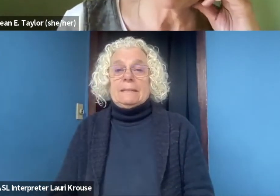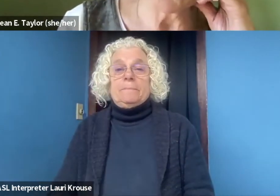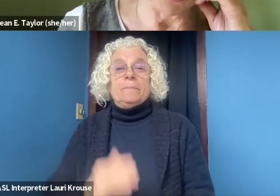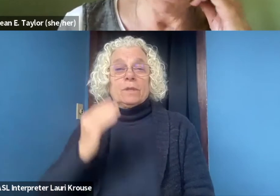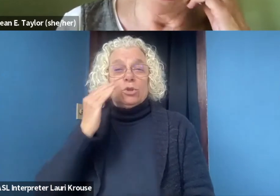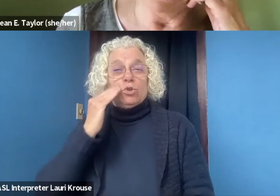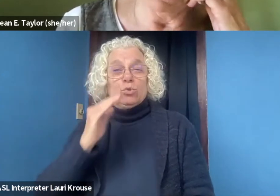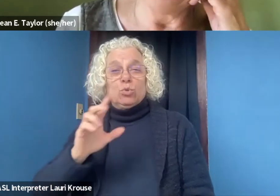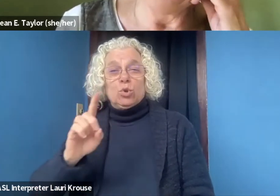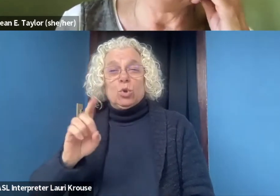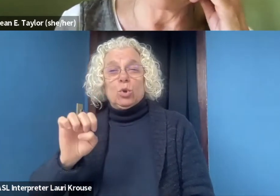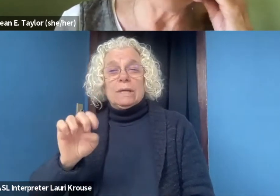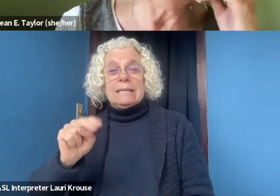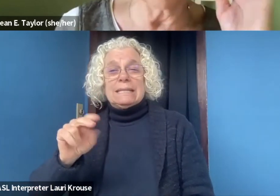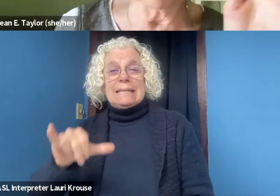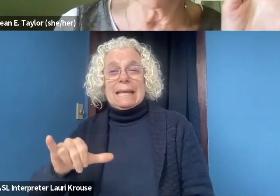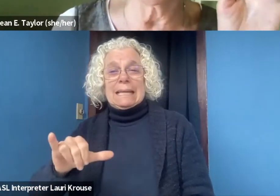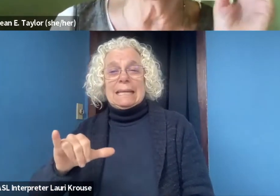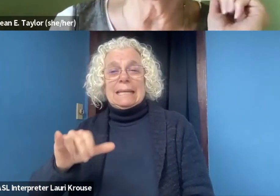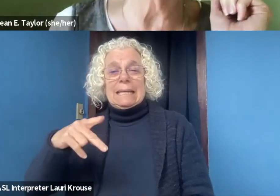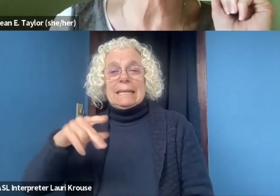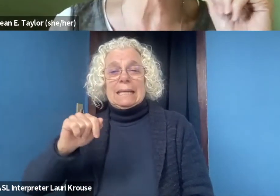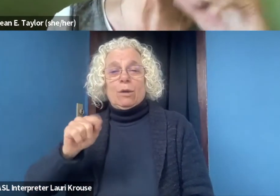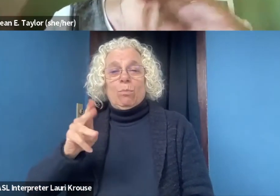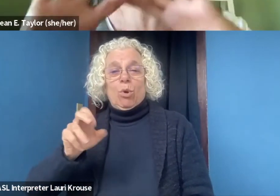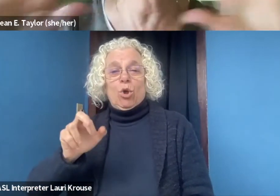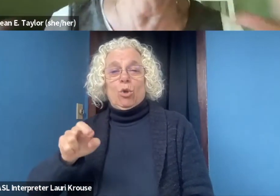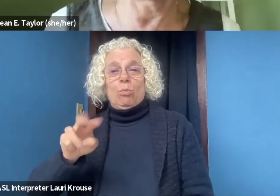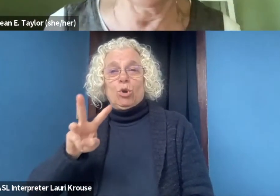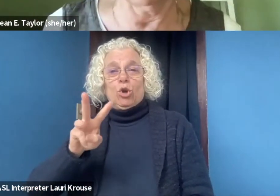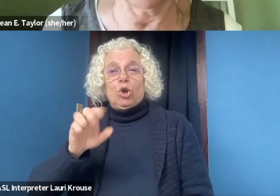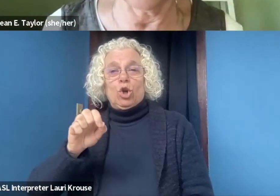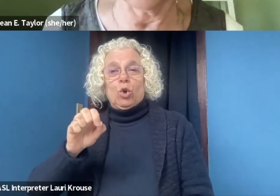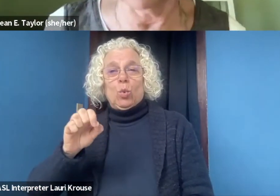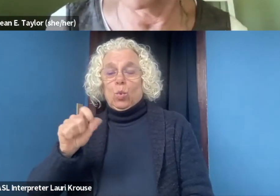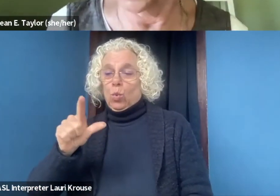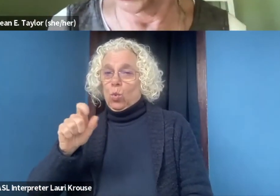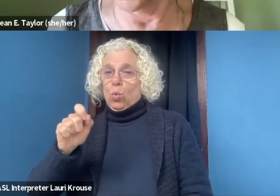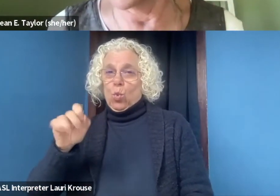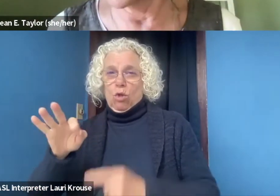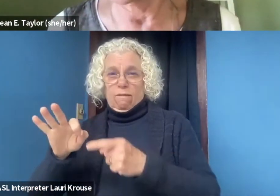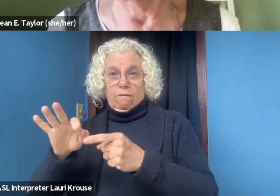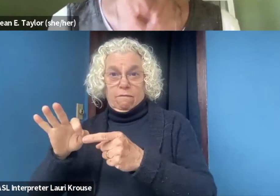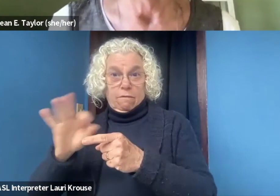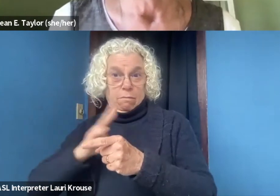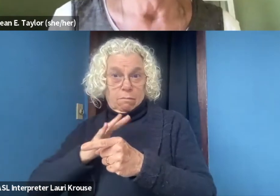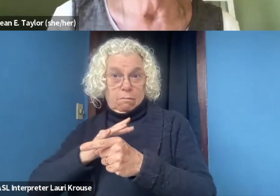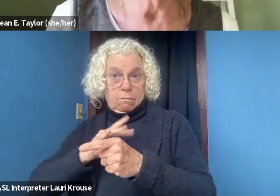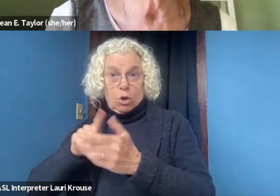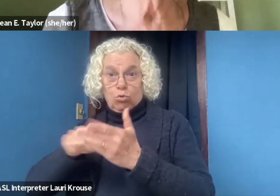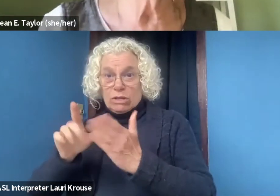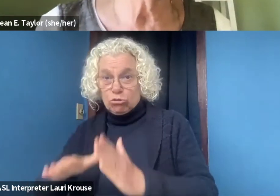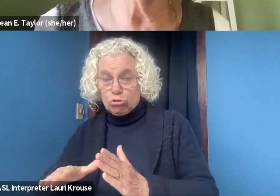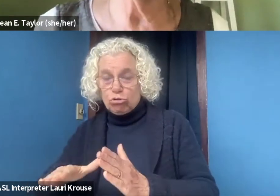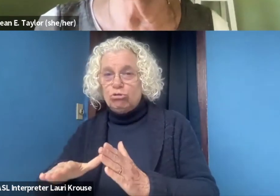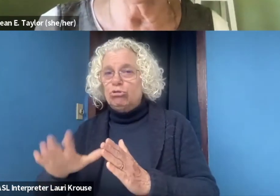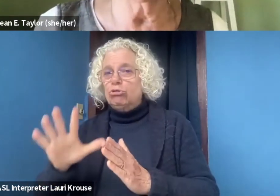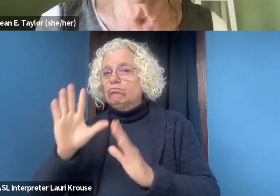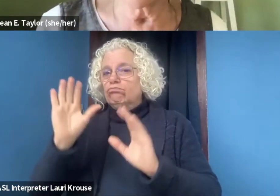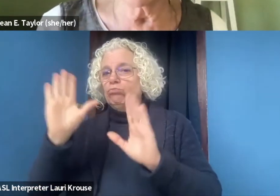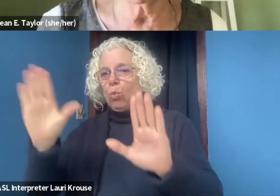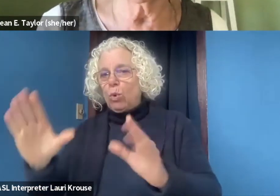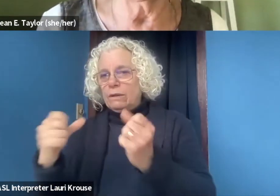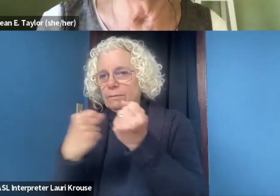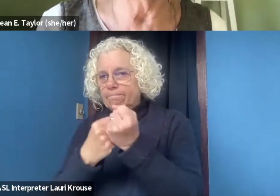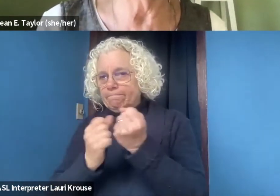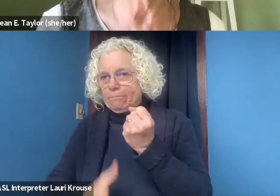Denny Palmer Wolf is, but Denny is an amazing researcher and a huge ally of teaching artists. And about a year ago or so, I was